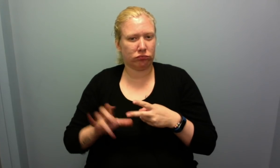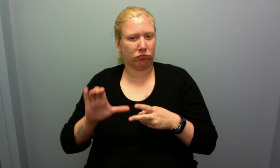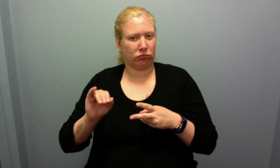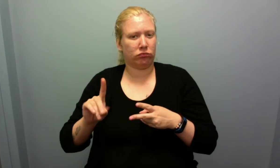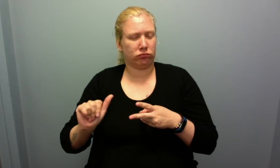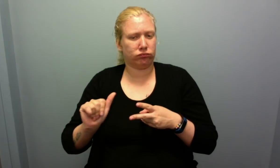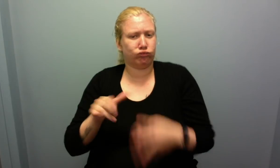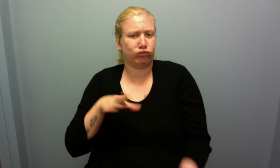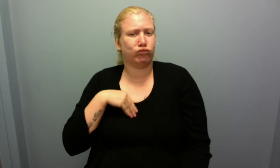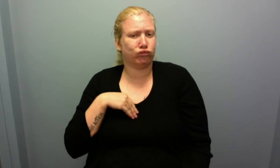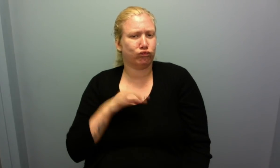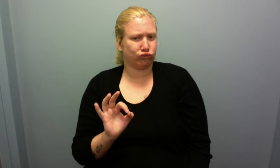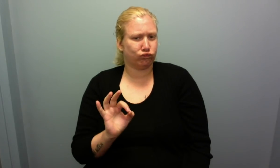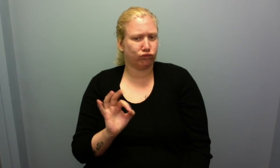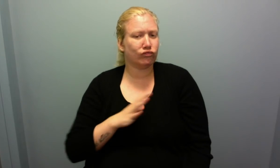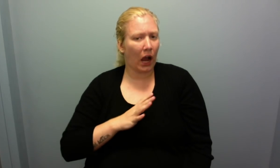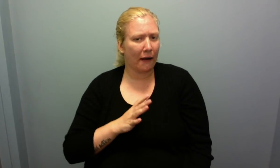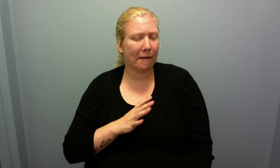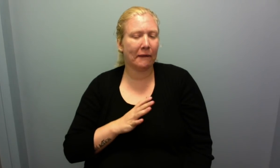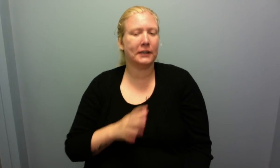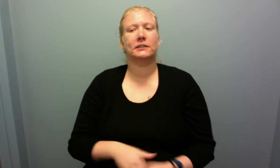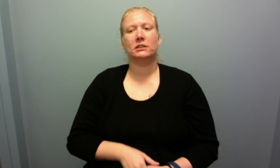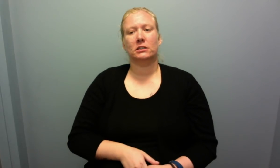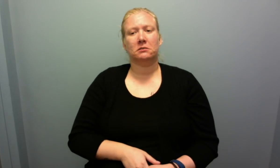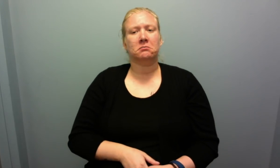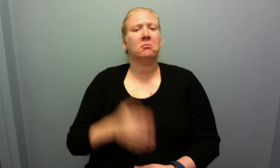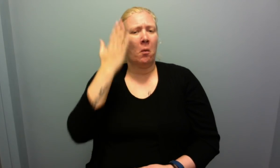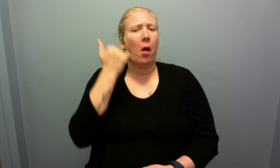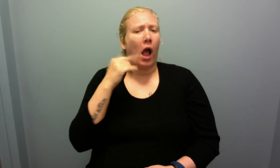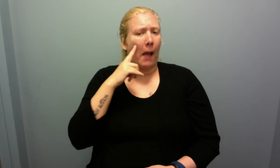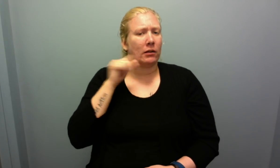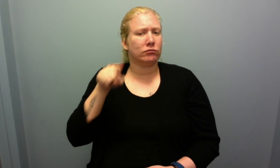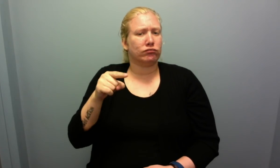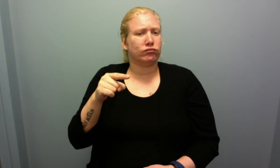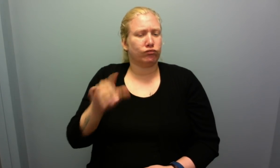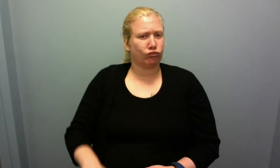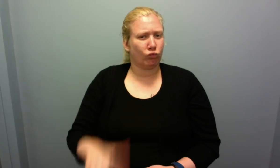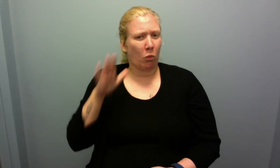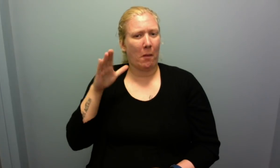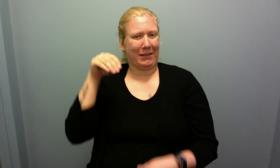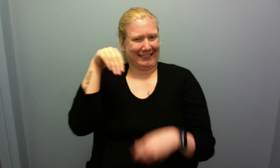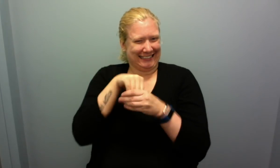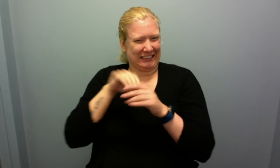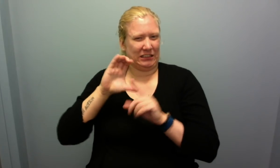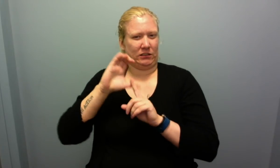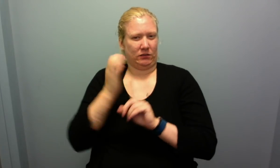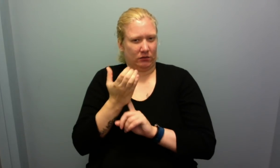there are no deaf people, then you can go ahead and put a CODA in there, that's fine. Still, it's better to have a deaf person, but a CODA is acceptable